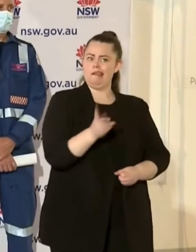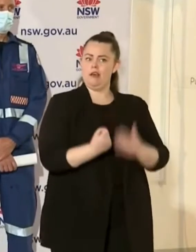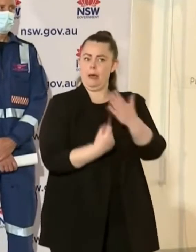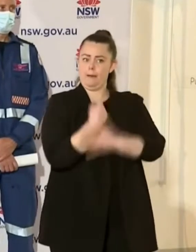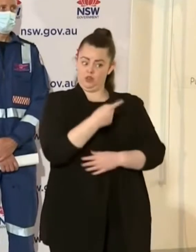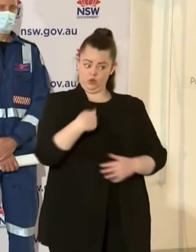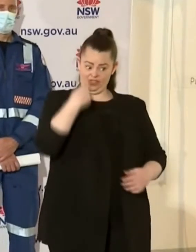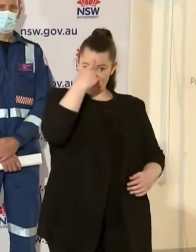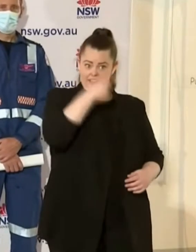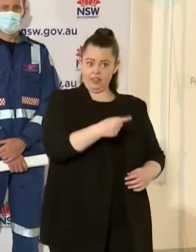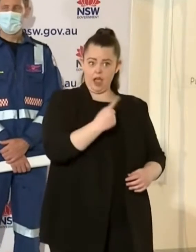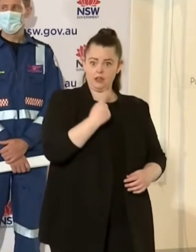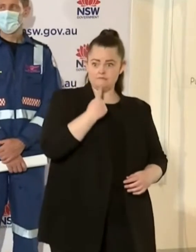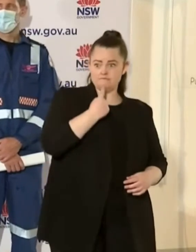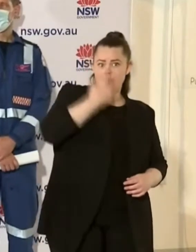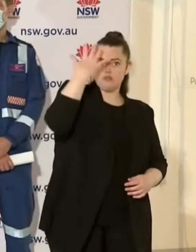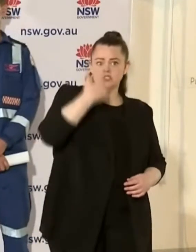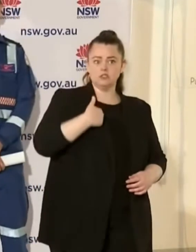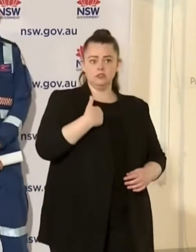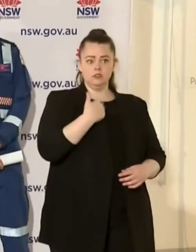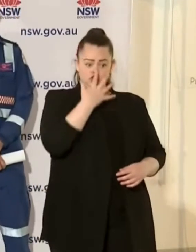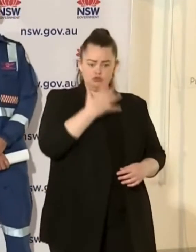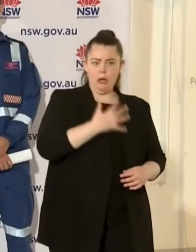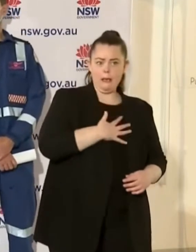been a number of people die at home who have never